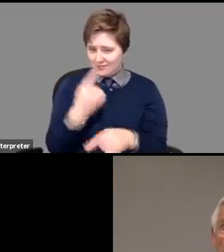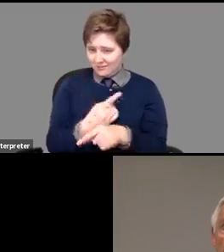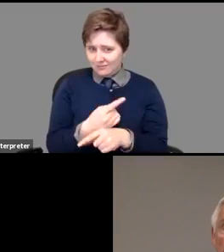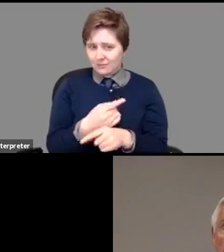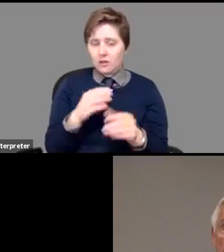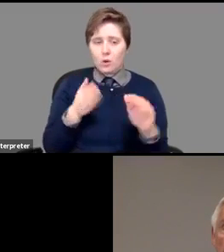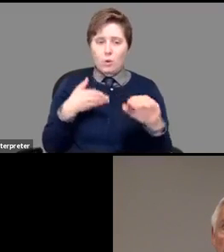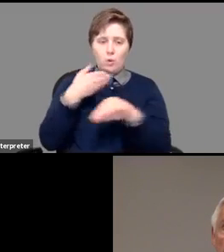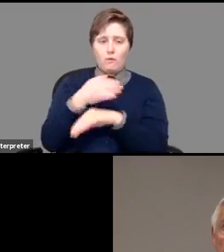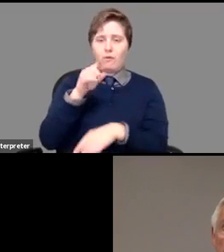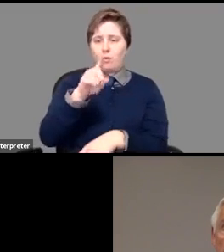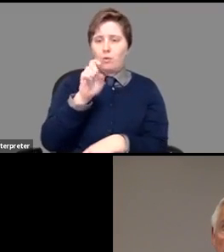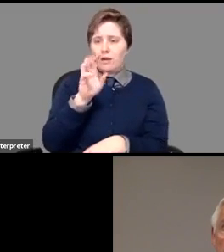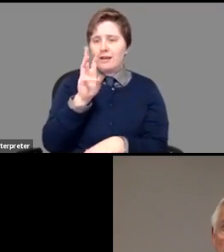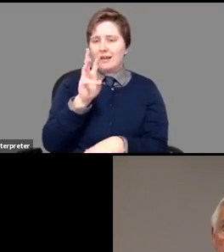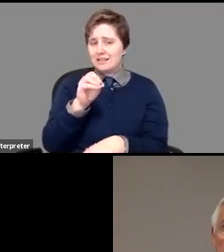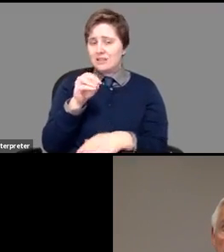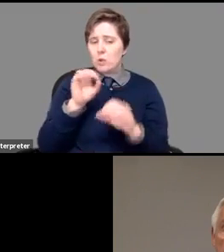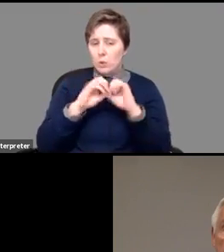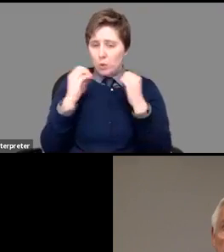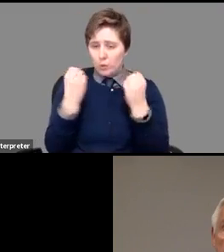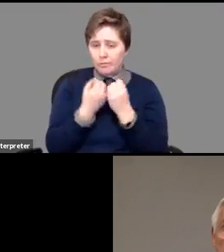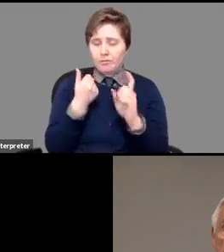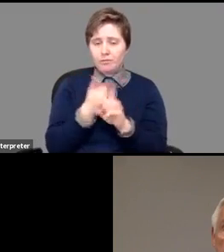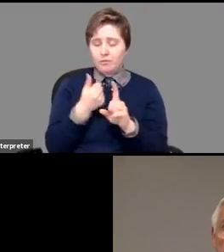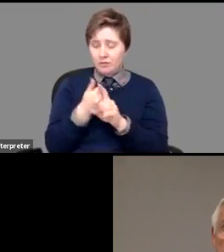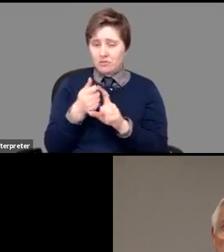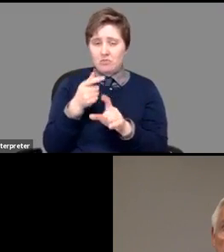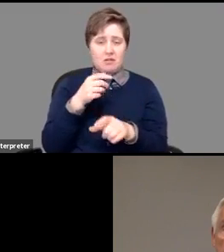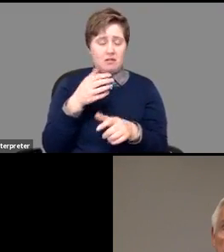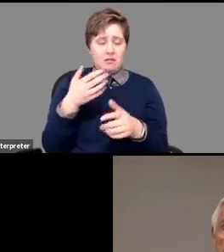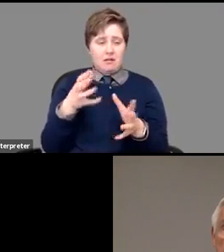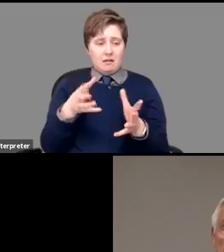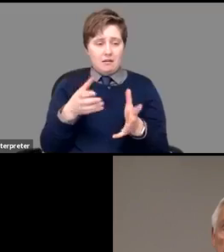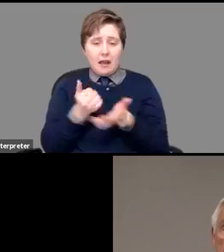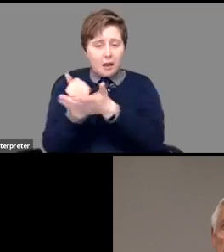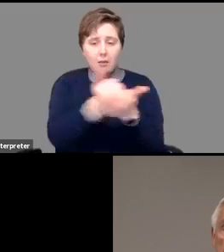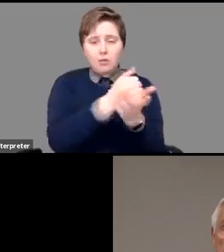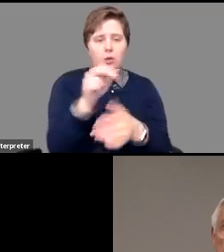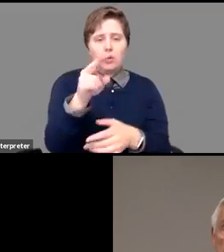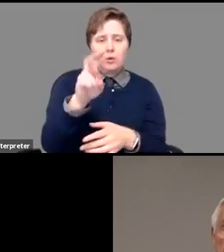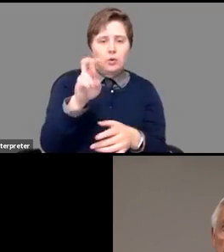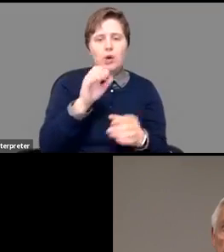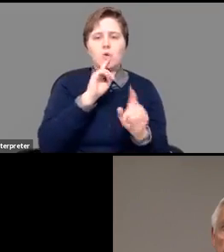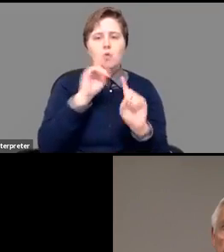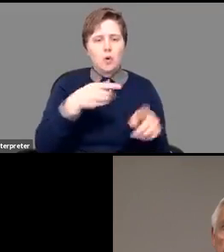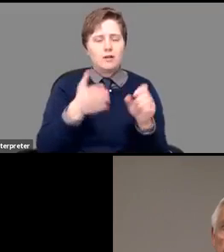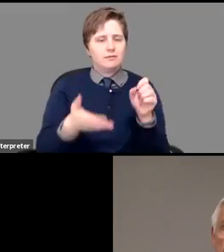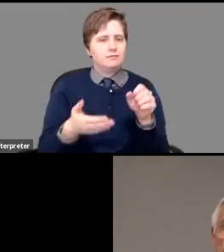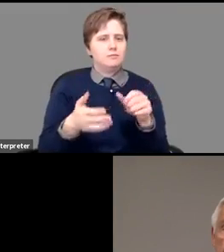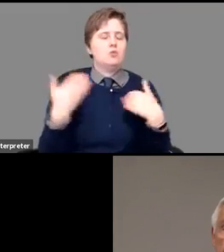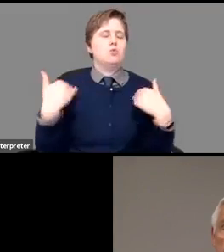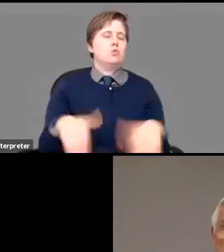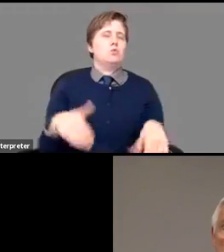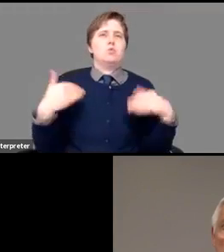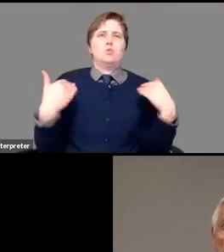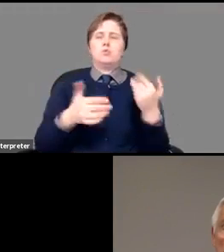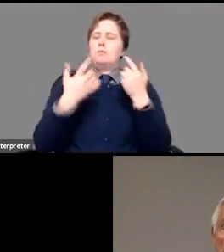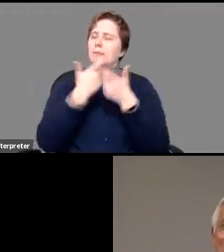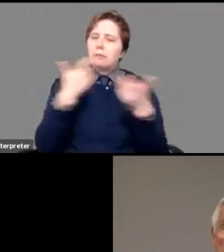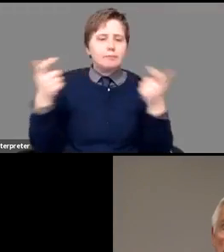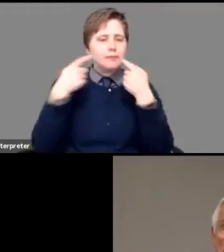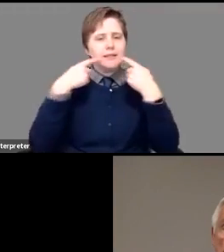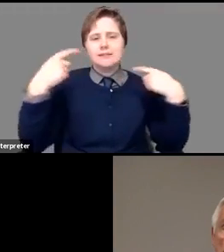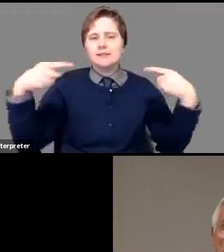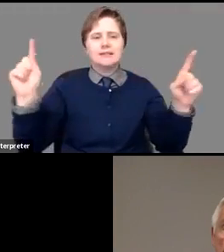more than 160 organizations that have been helped, 200 orders filled. This has been a huge success.